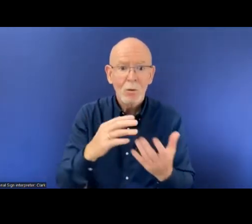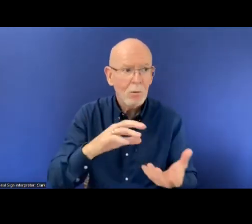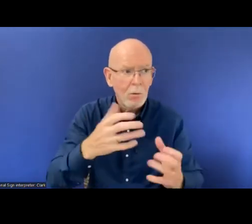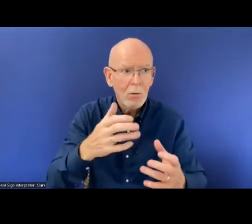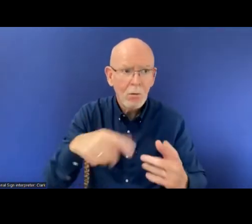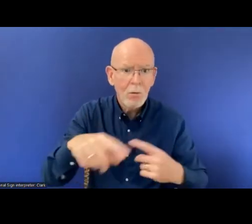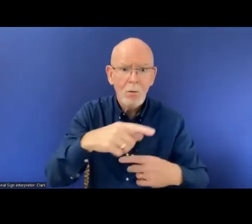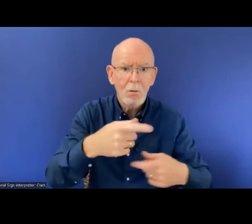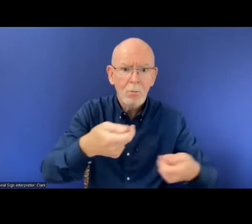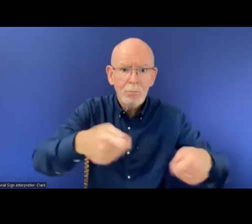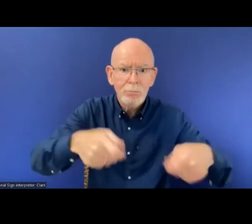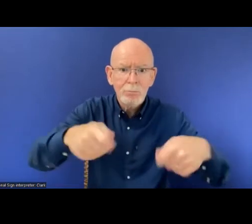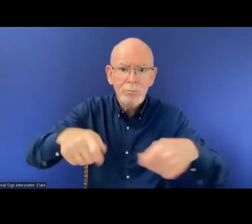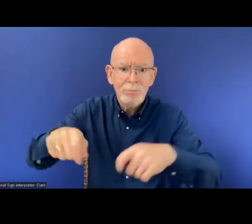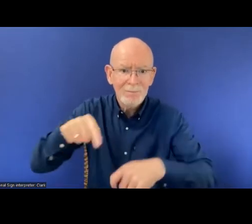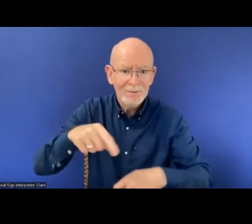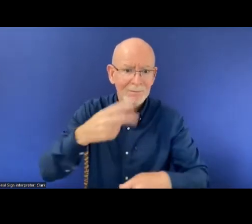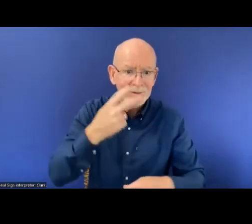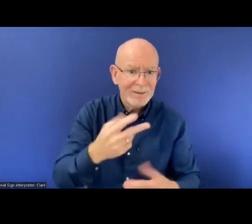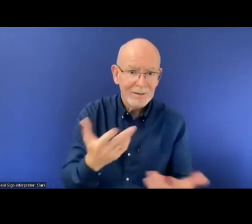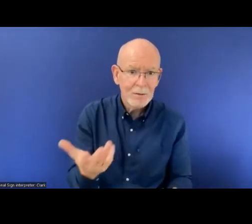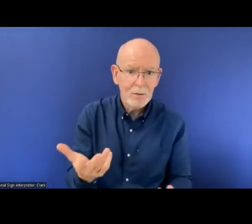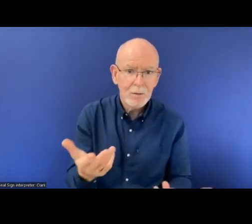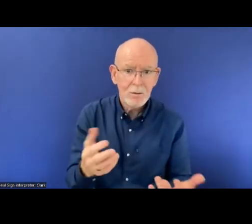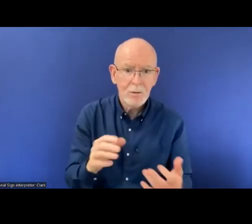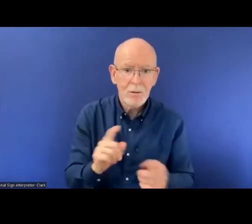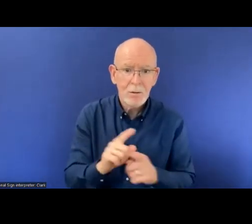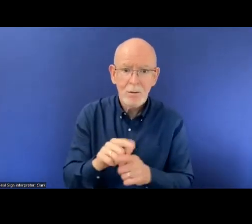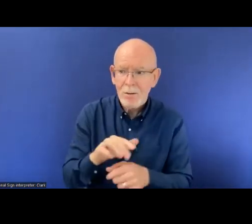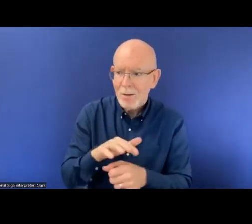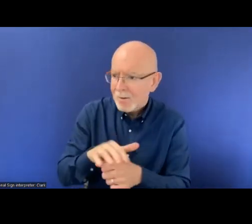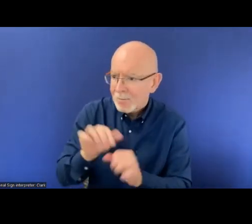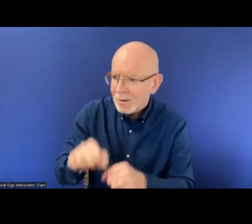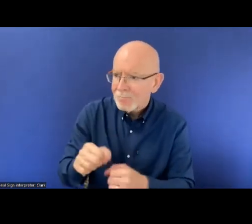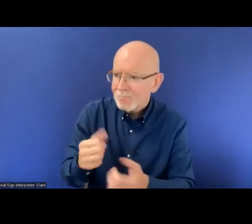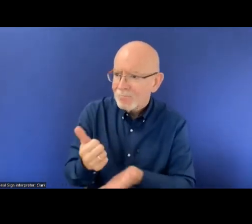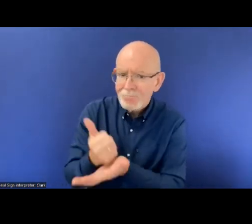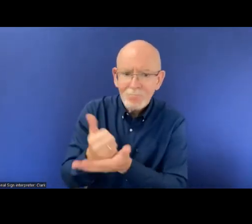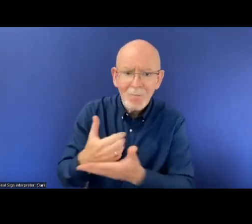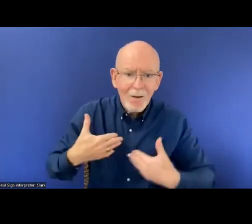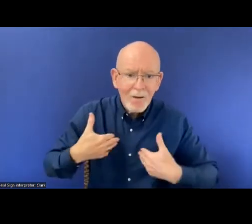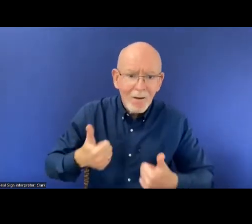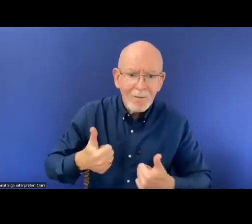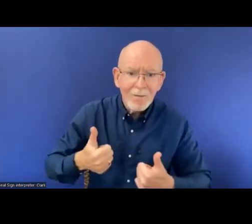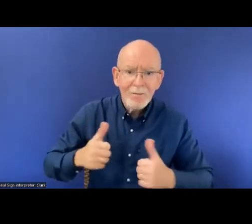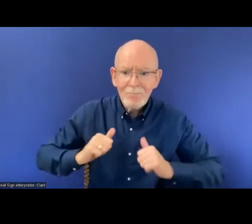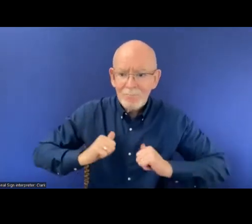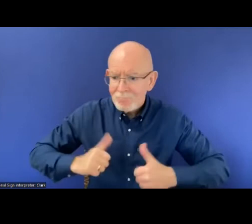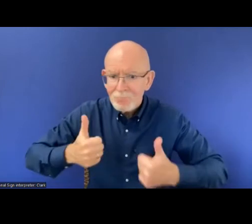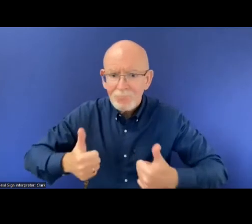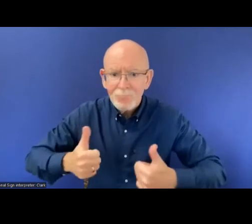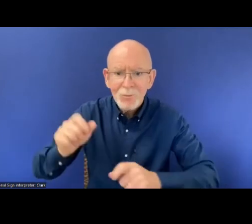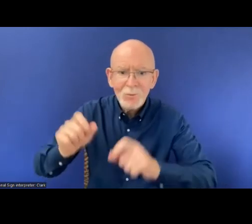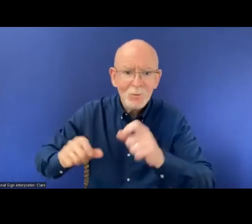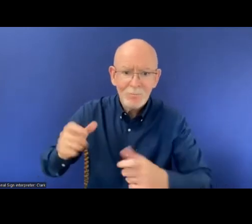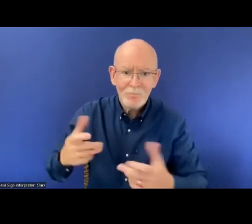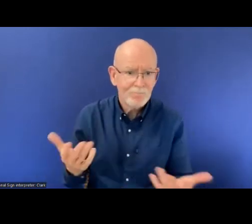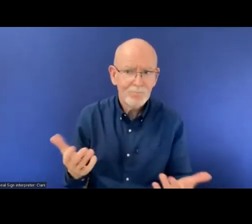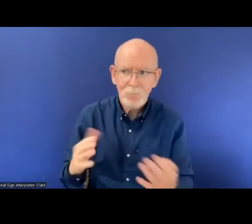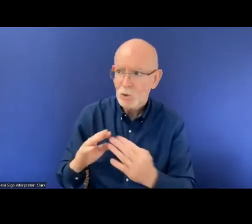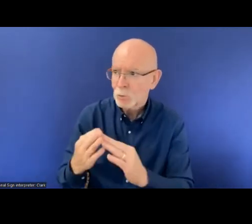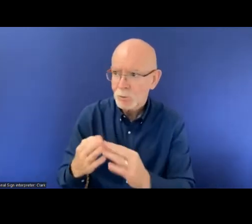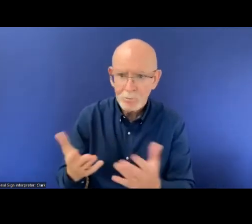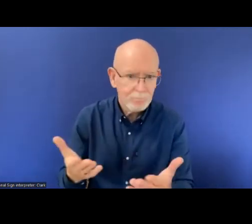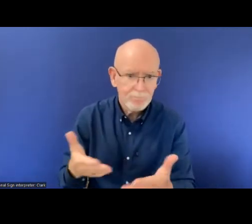it's absolutely vital that children's eye health gets included in these transformative health promoting programs.